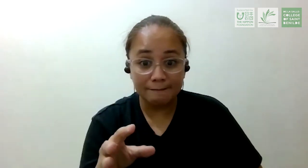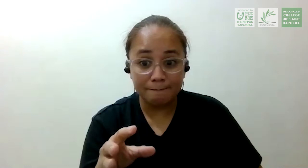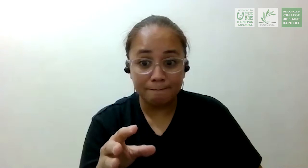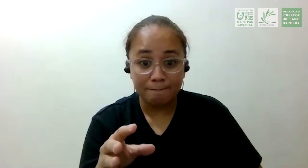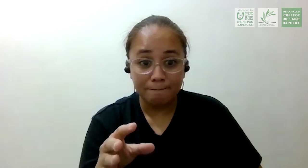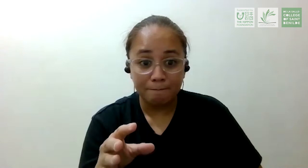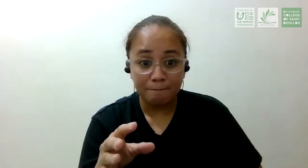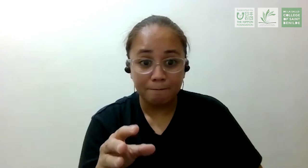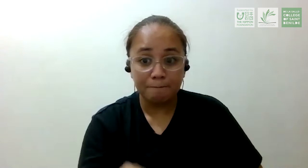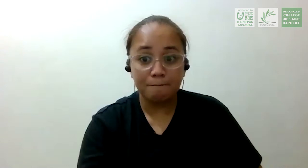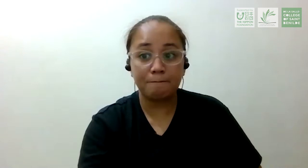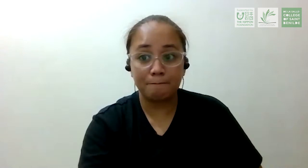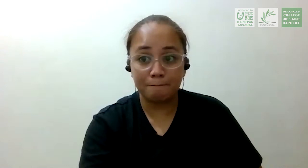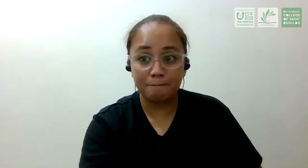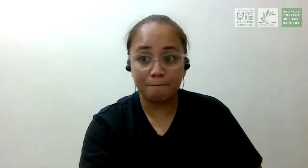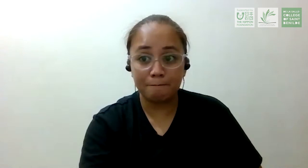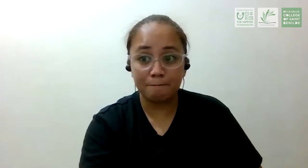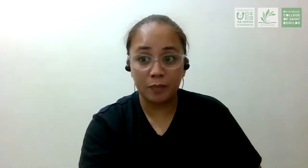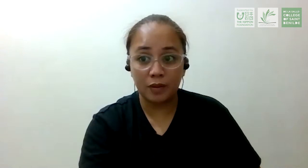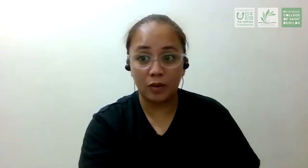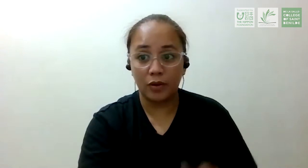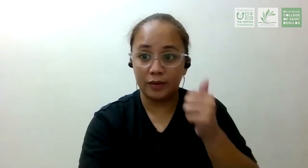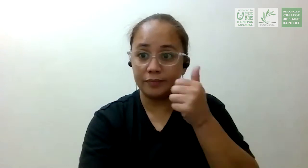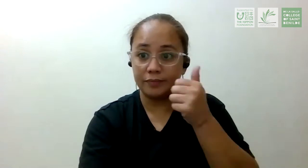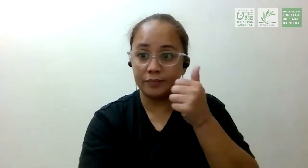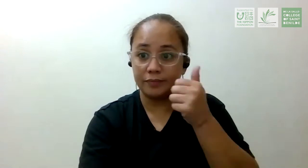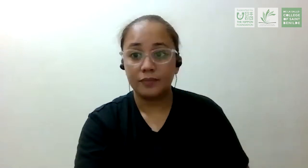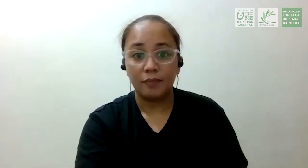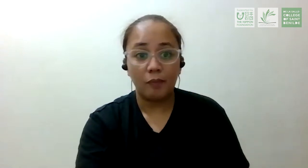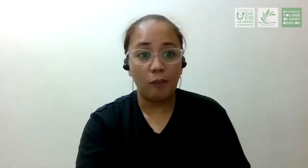One moment, sir. Okay.